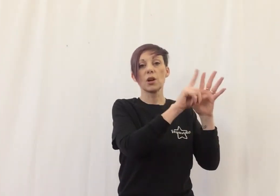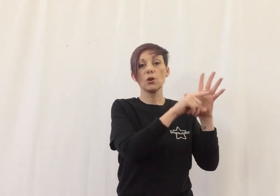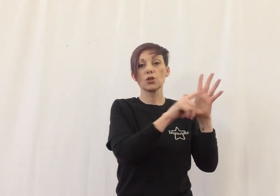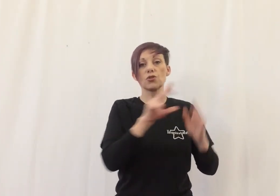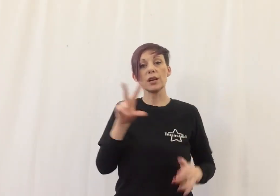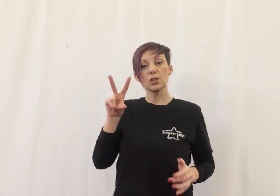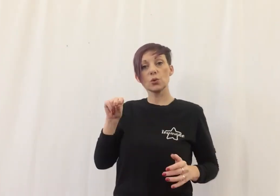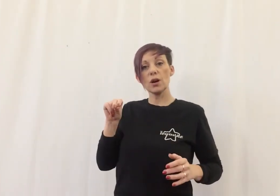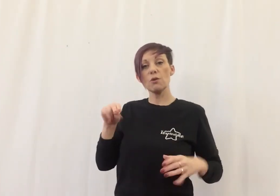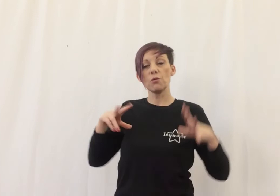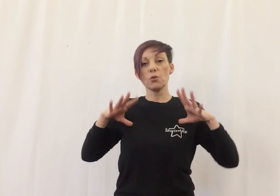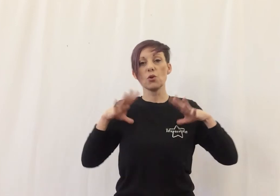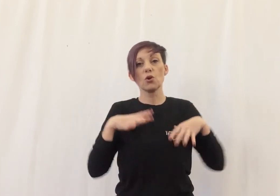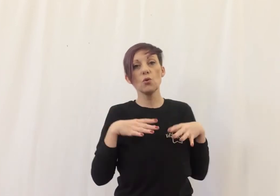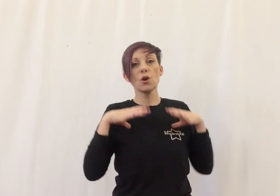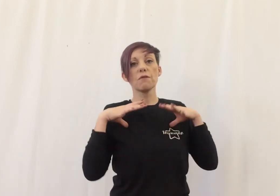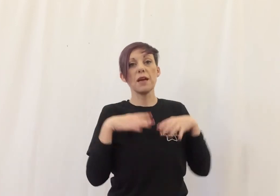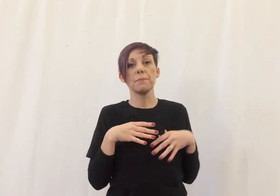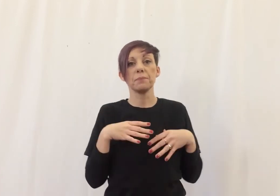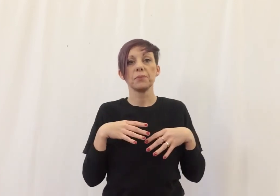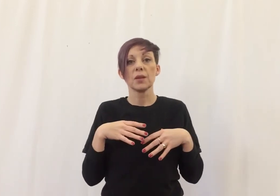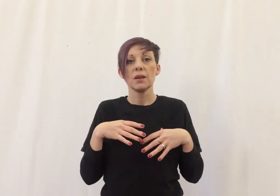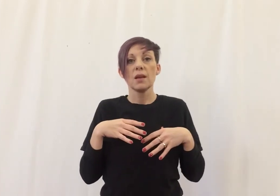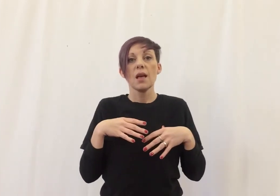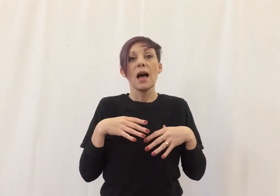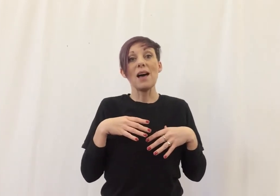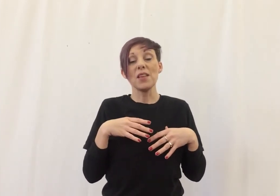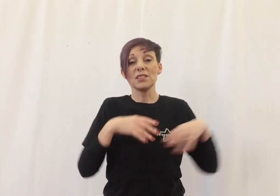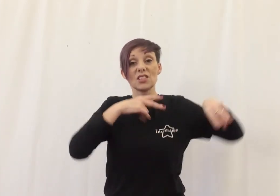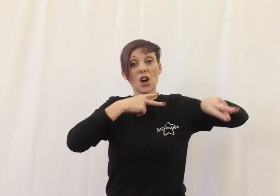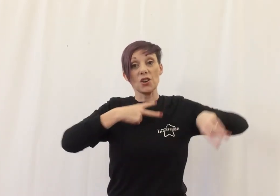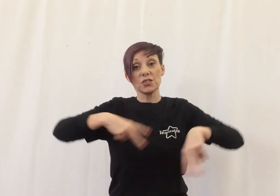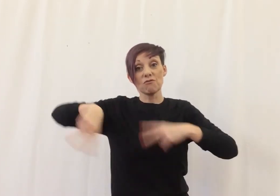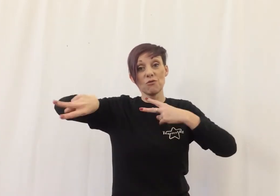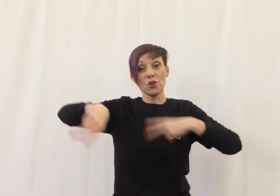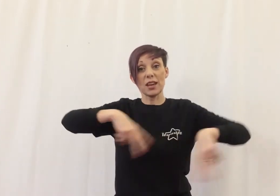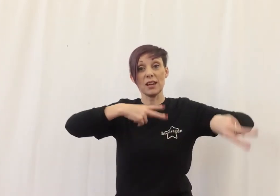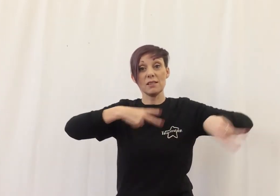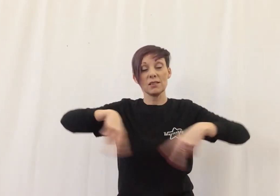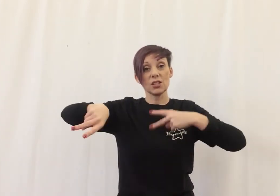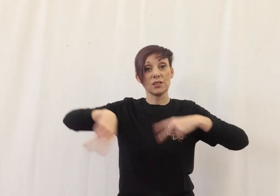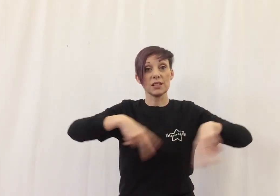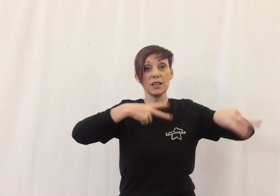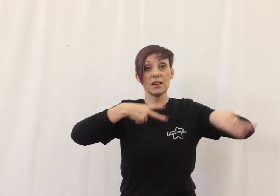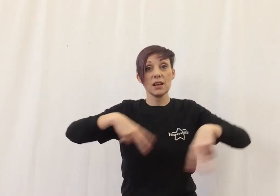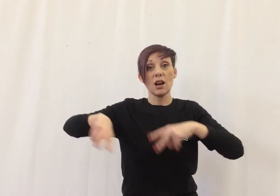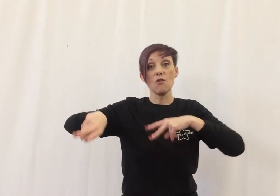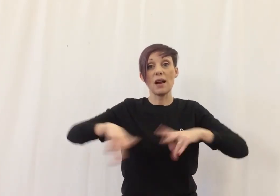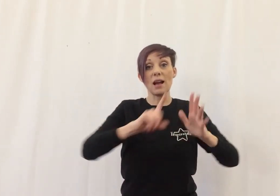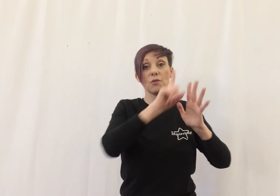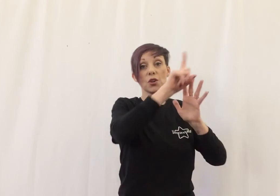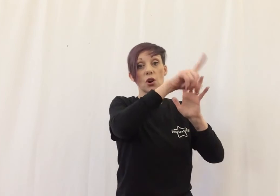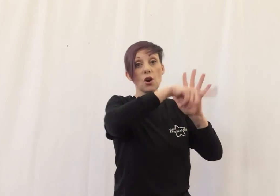clock strikes 12, we'll cool off then. And then start rocking, dancing, around the